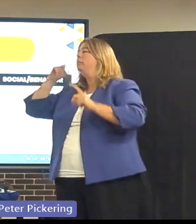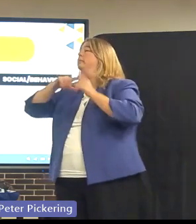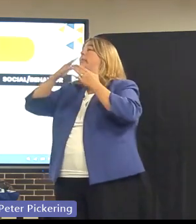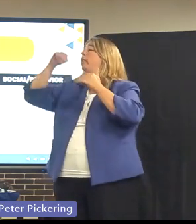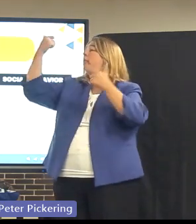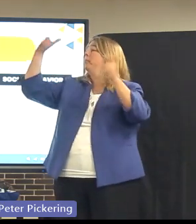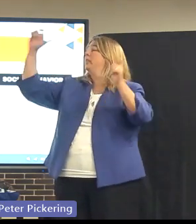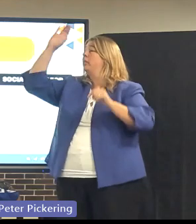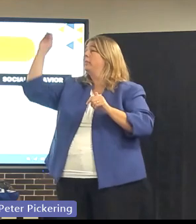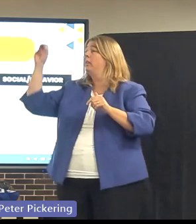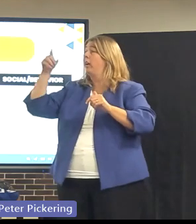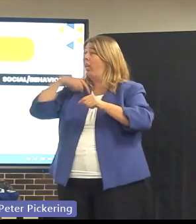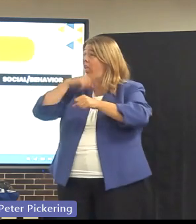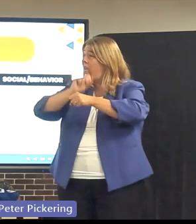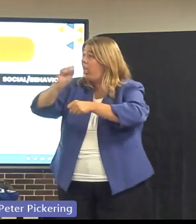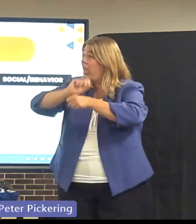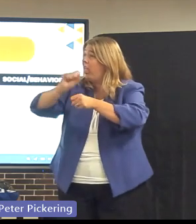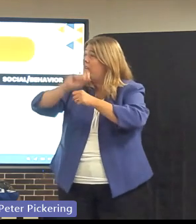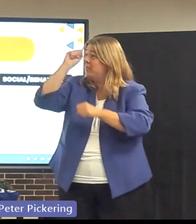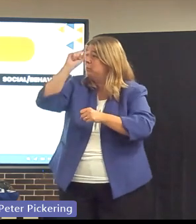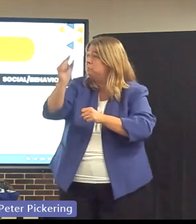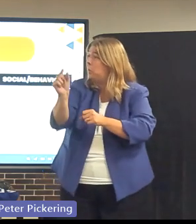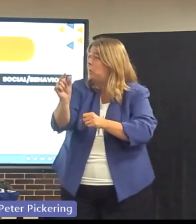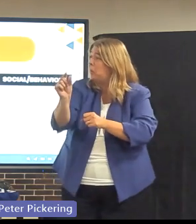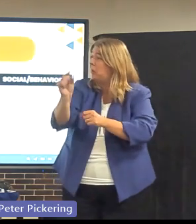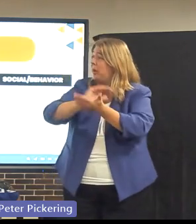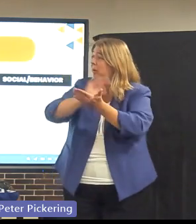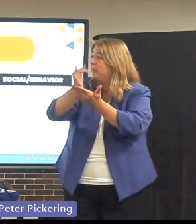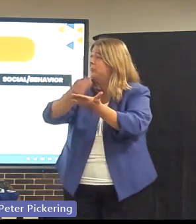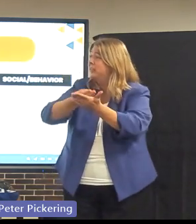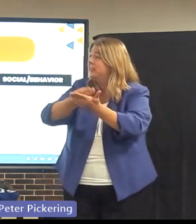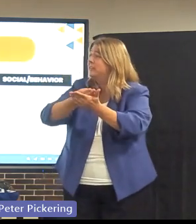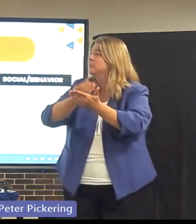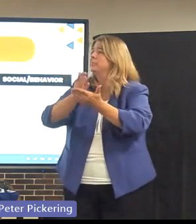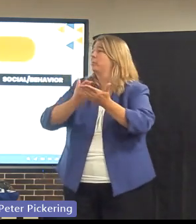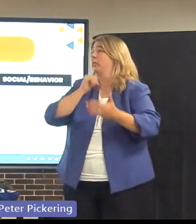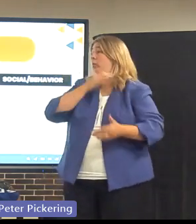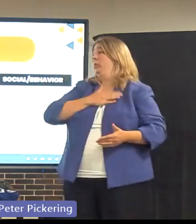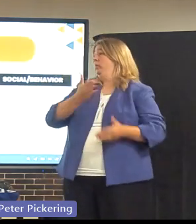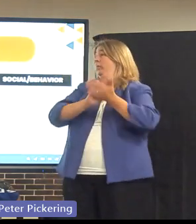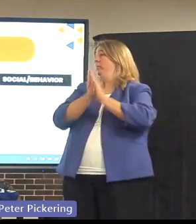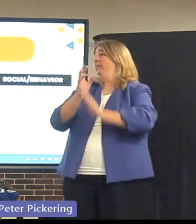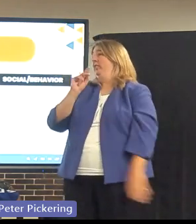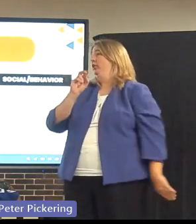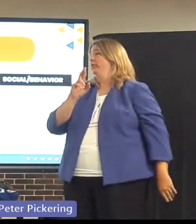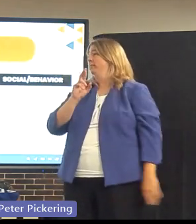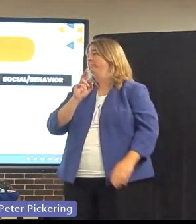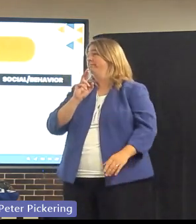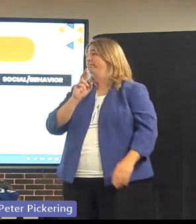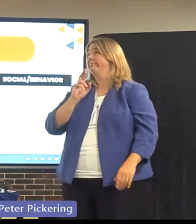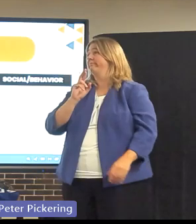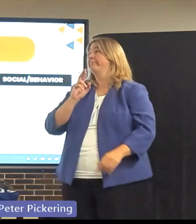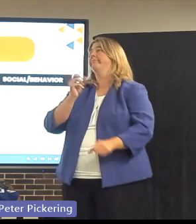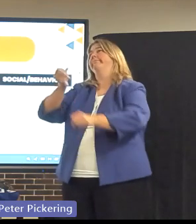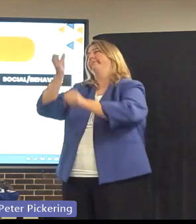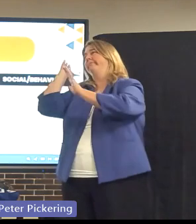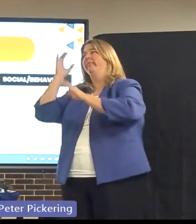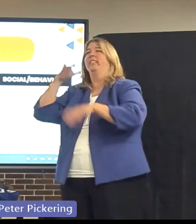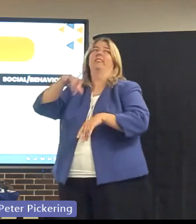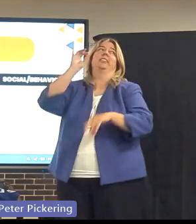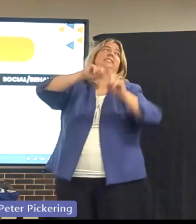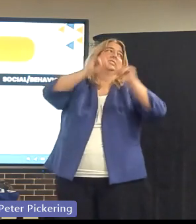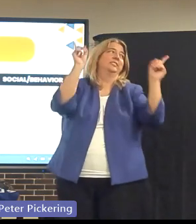time to register, that prolongs the process. This particular company did it very quickly. And a lot of companies aren't willing